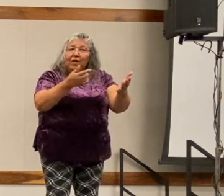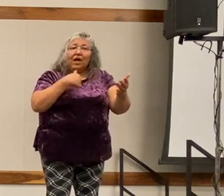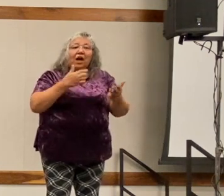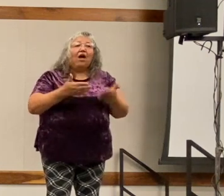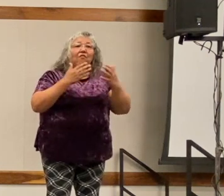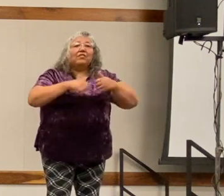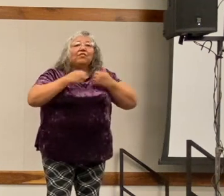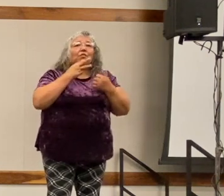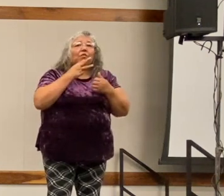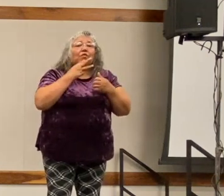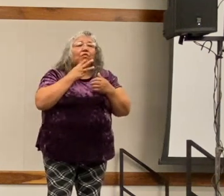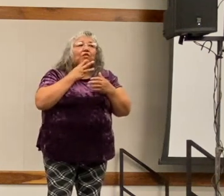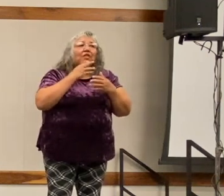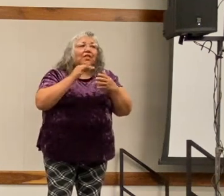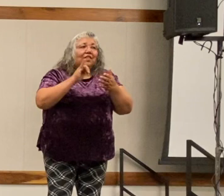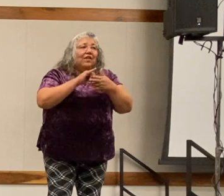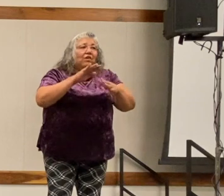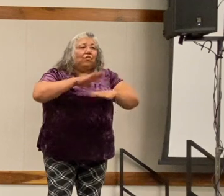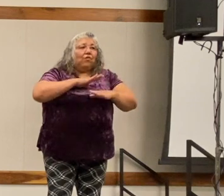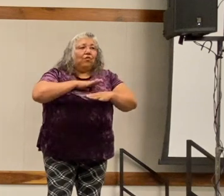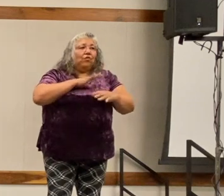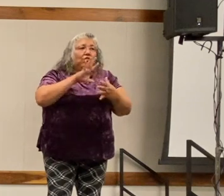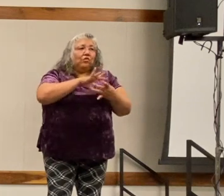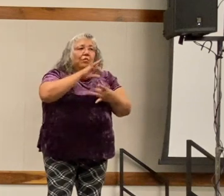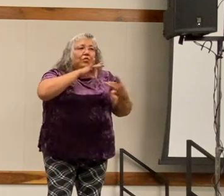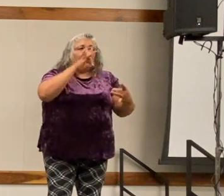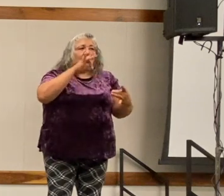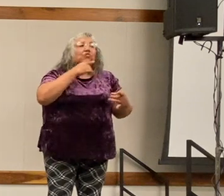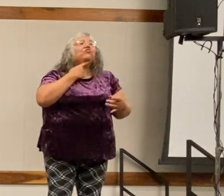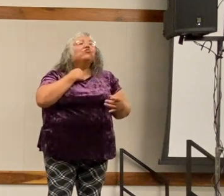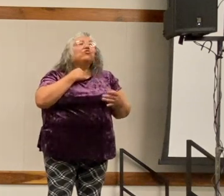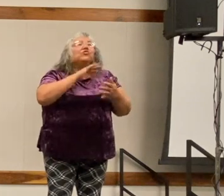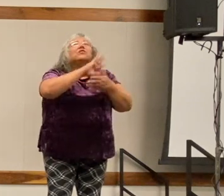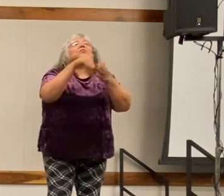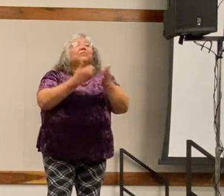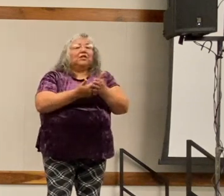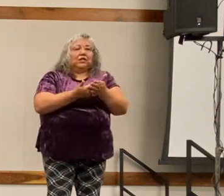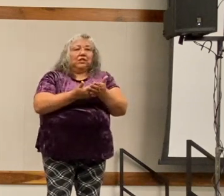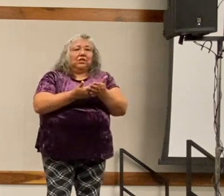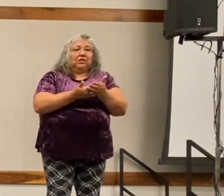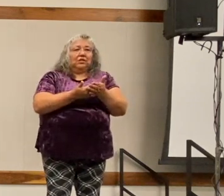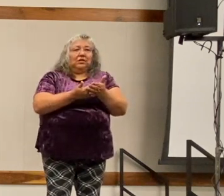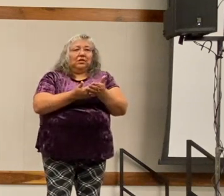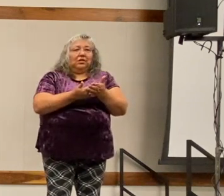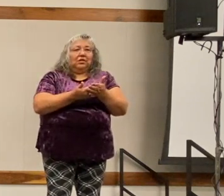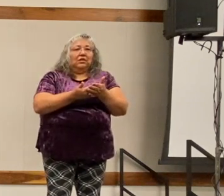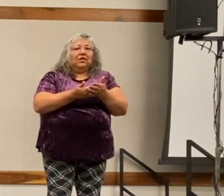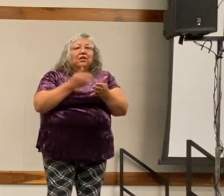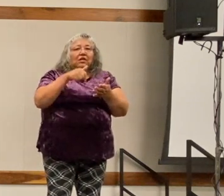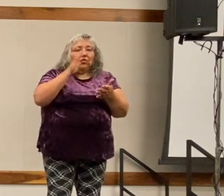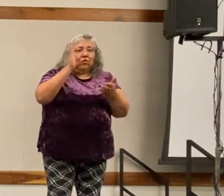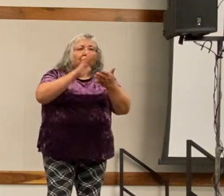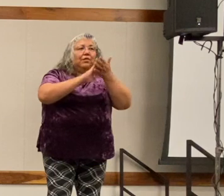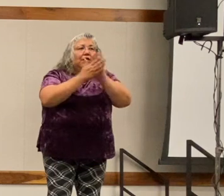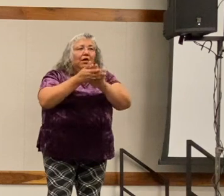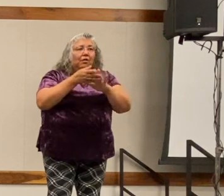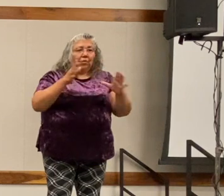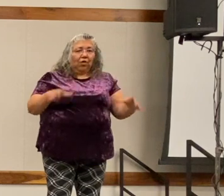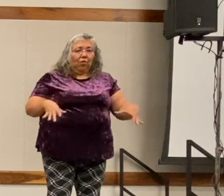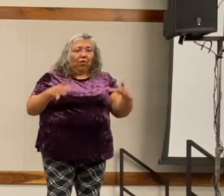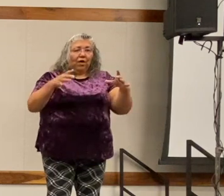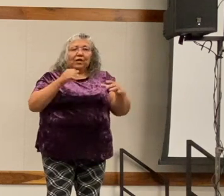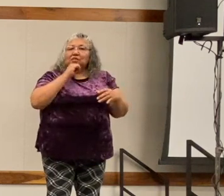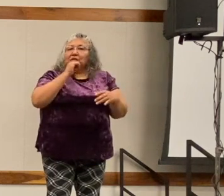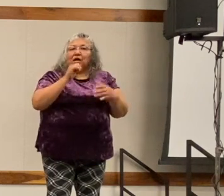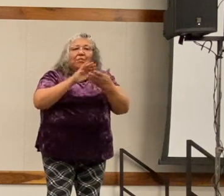I offer living water that quenches your spiritual thirst completely. It will become a well." It's not going